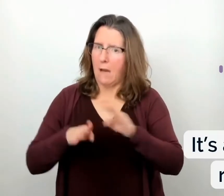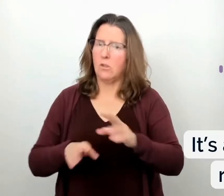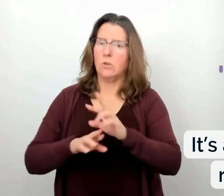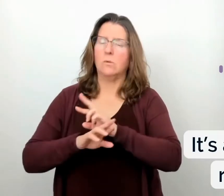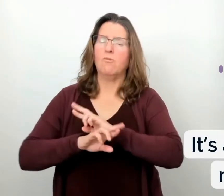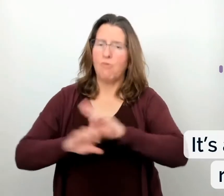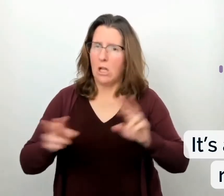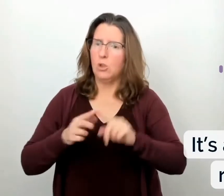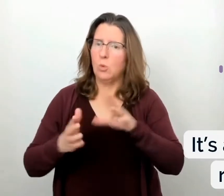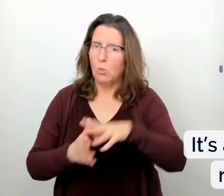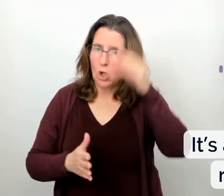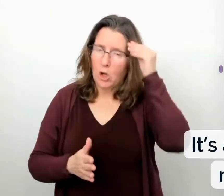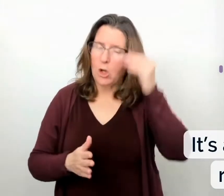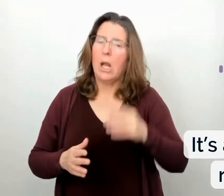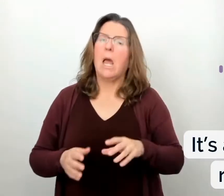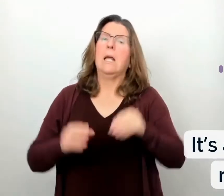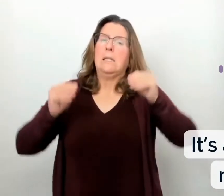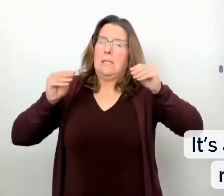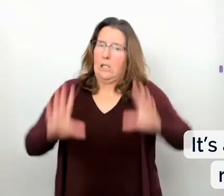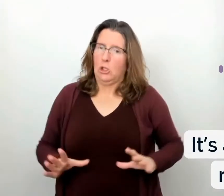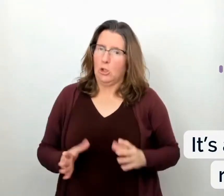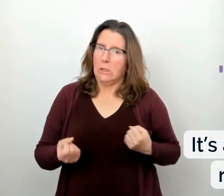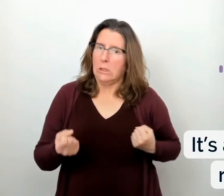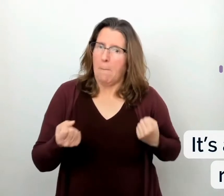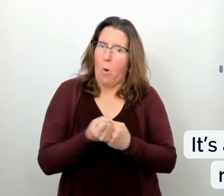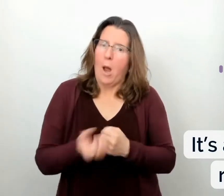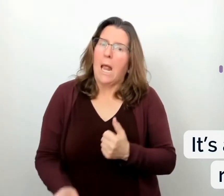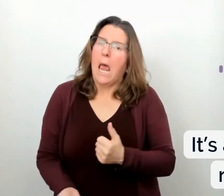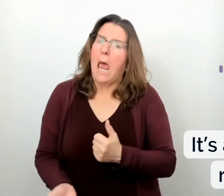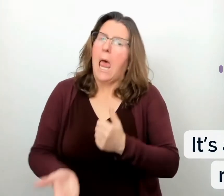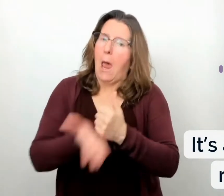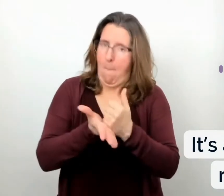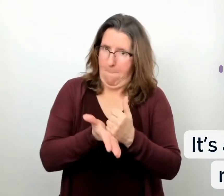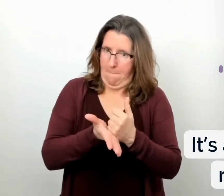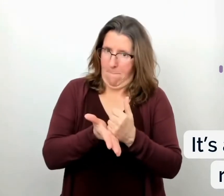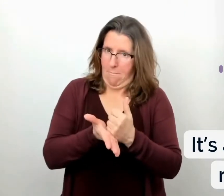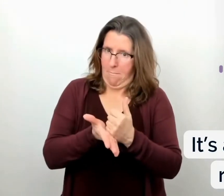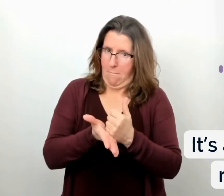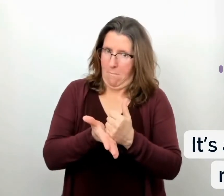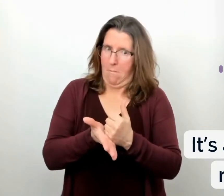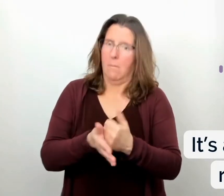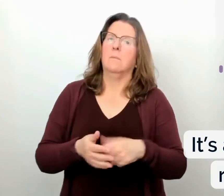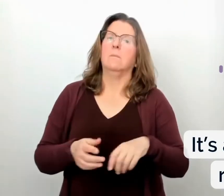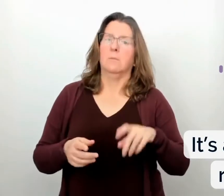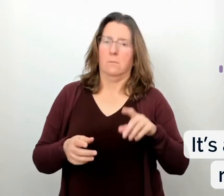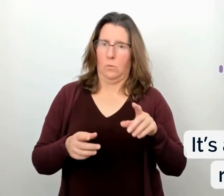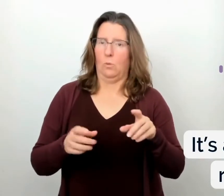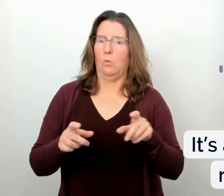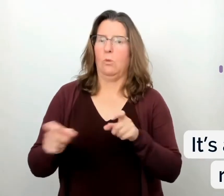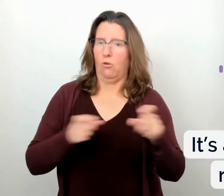themselves, their behaviors, to be ready to learn, and we support them, guide them, and help them to